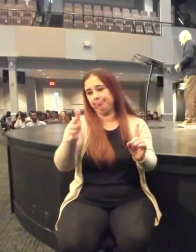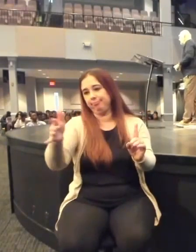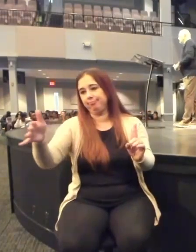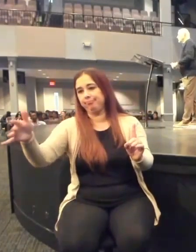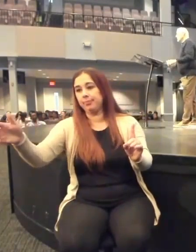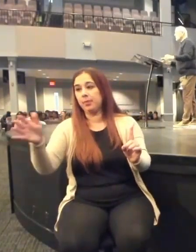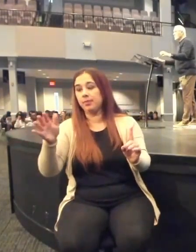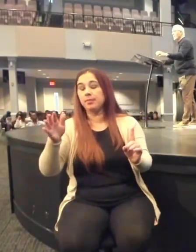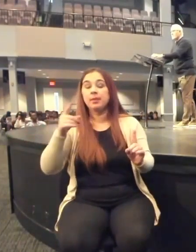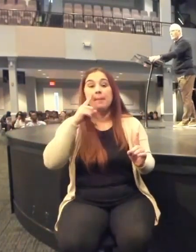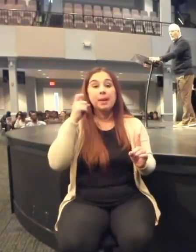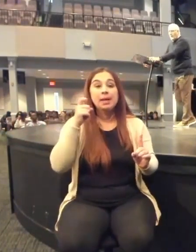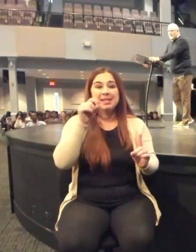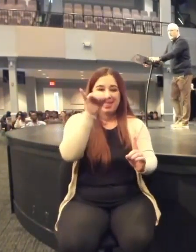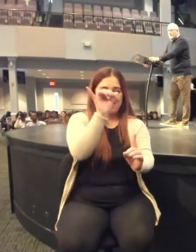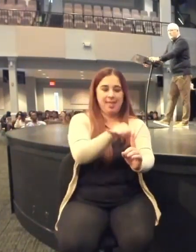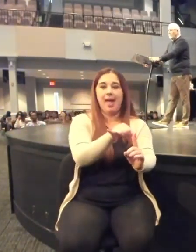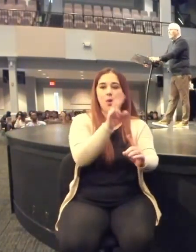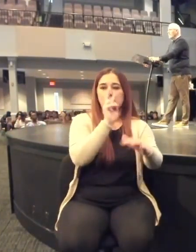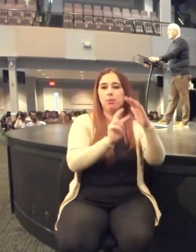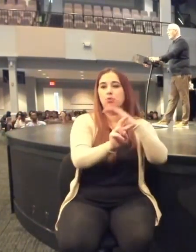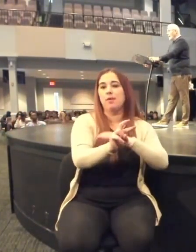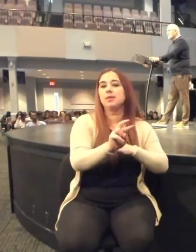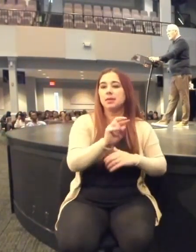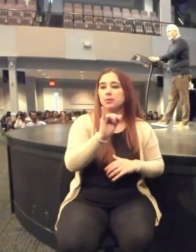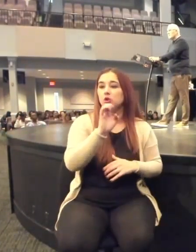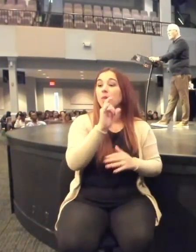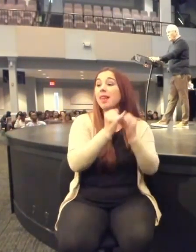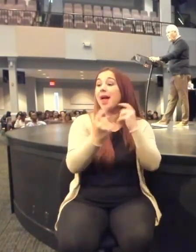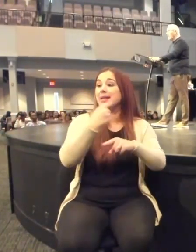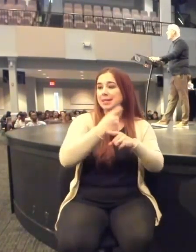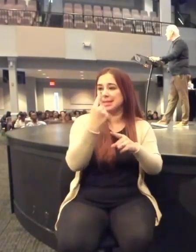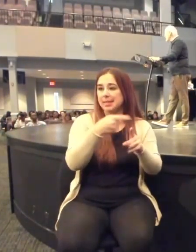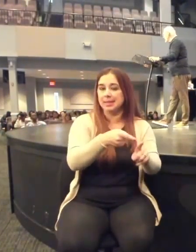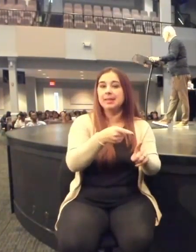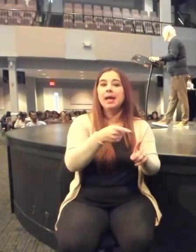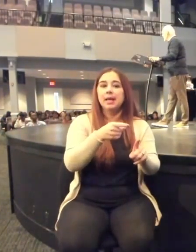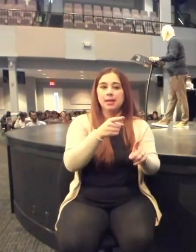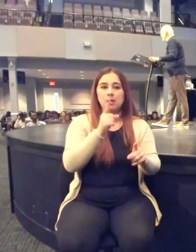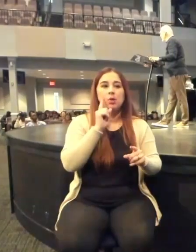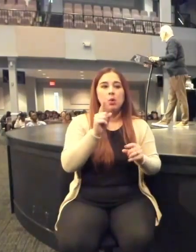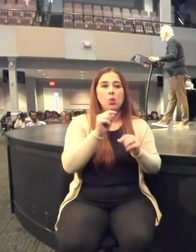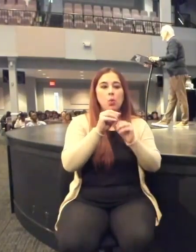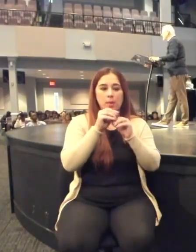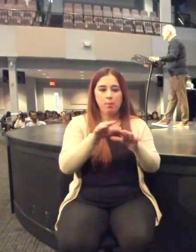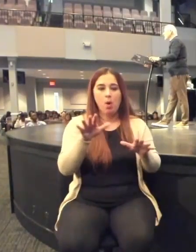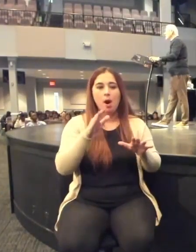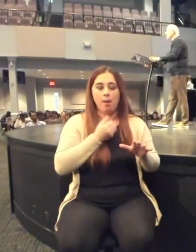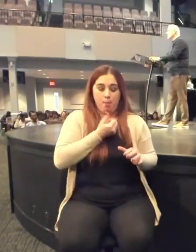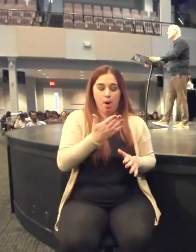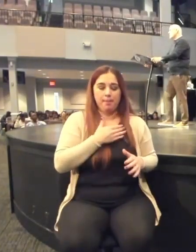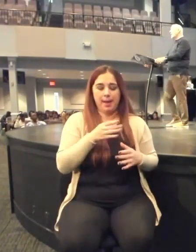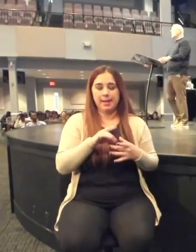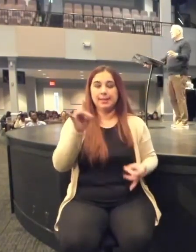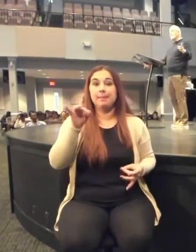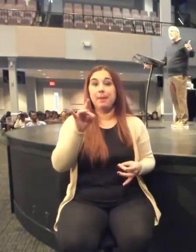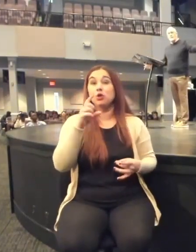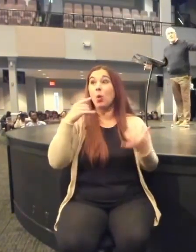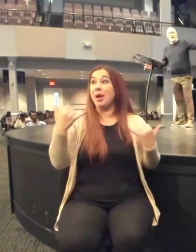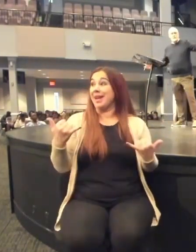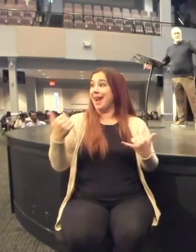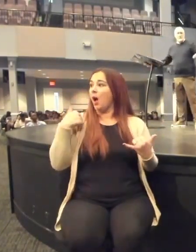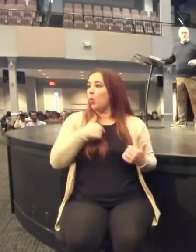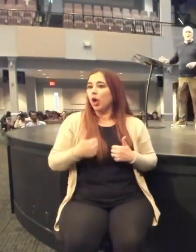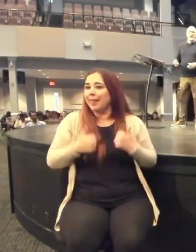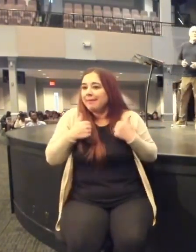Because in fact, that was the prophecy of Joel, the last days, I will pour out my Spirit on all flesh. And so now we're living